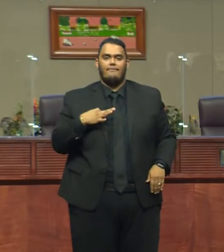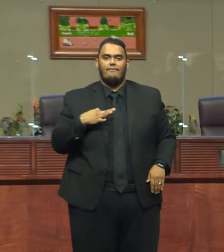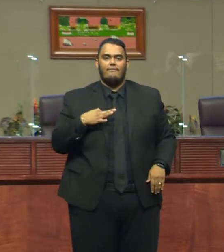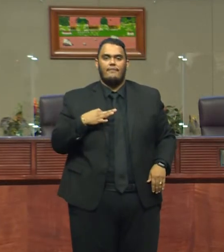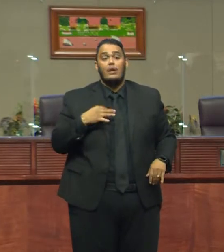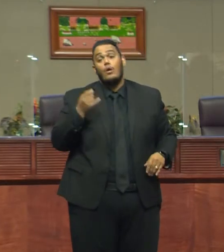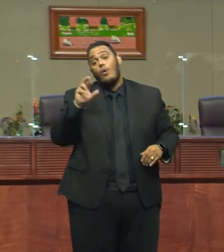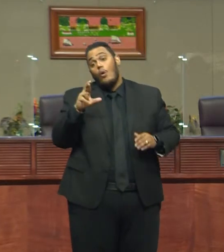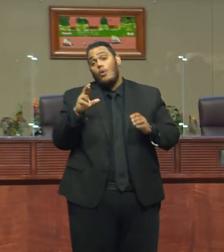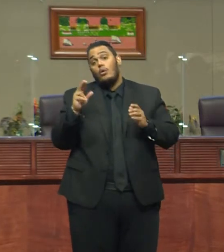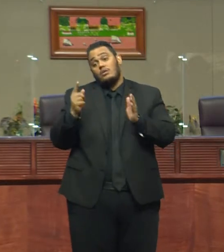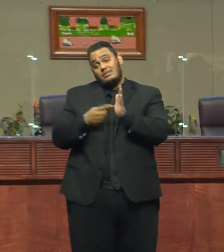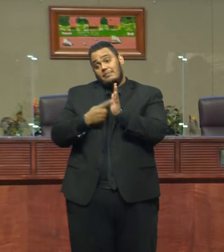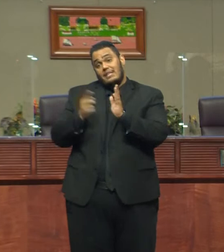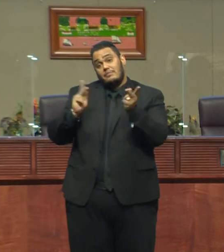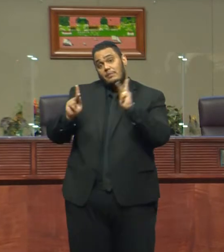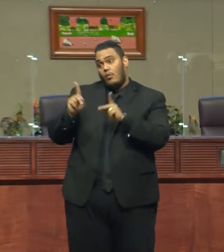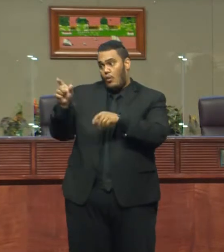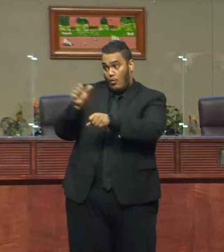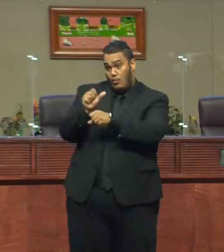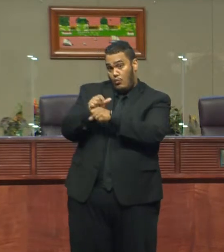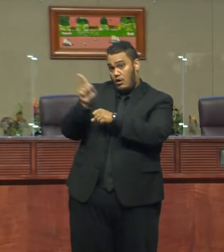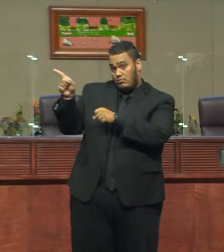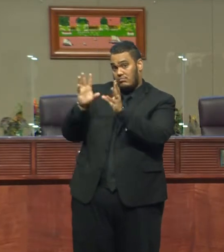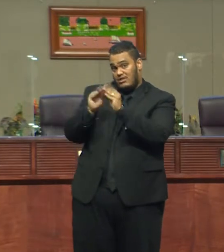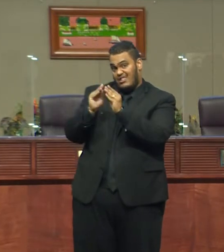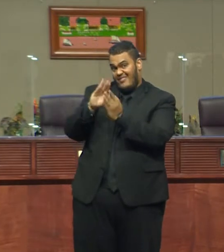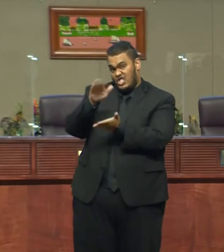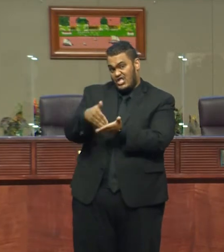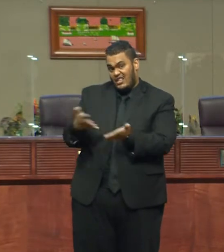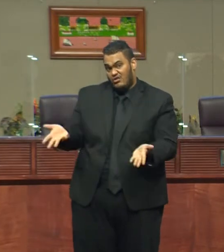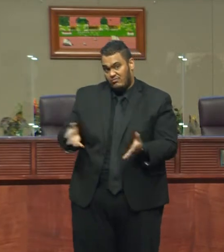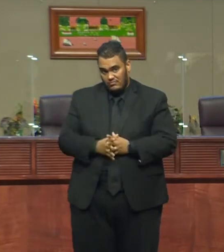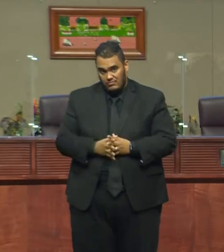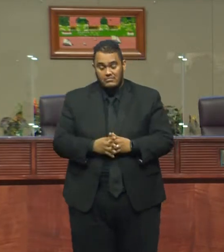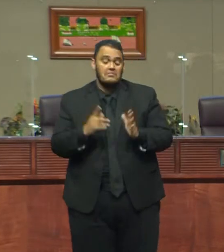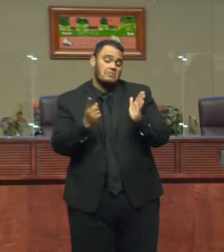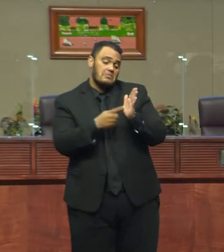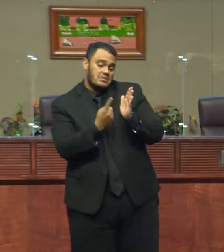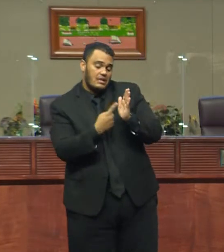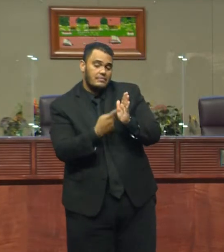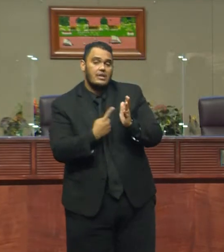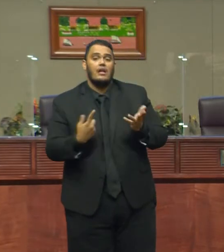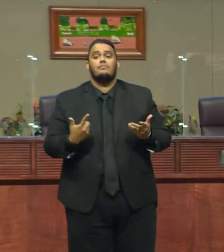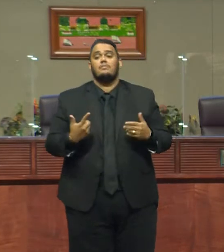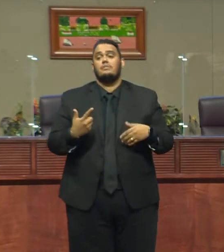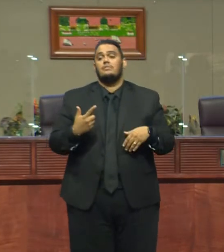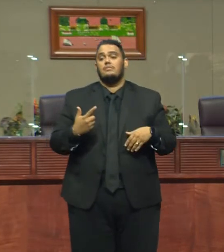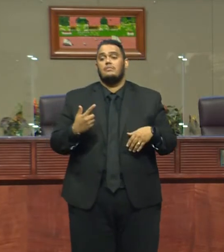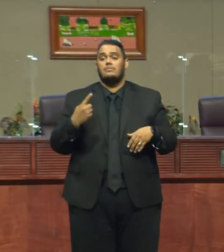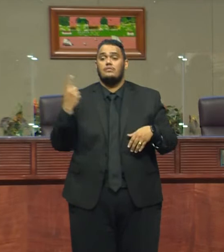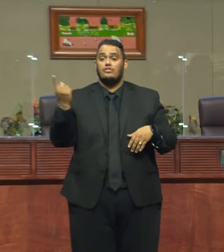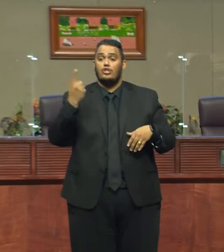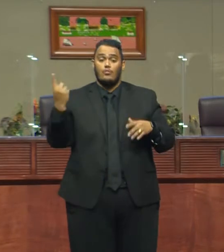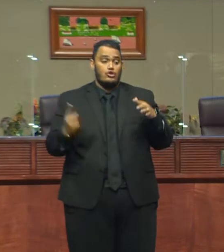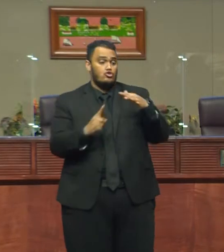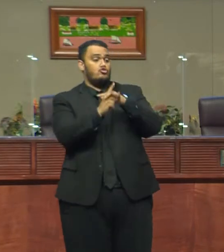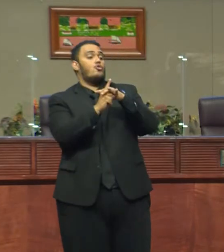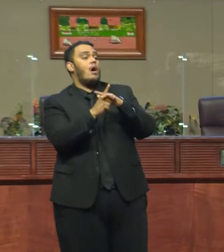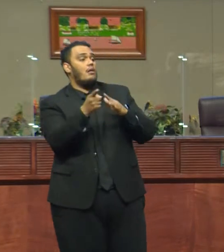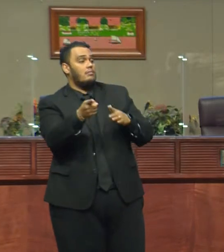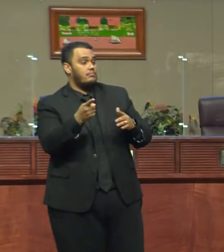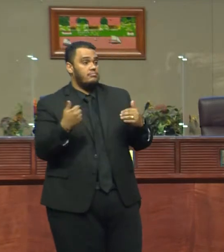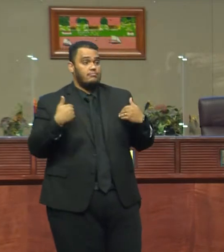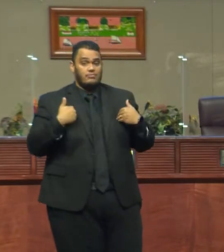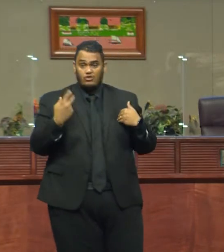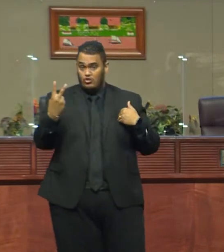work in the convention center. Sometimes someone has shown up with someone driving, and we offer the vaccine to